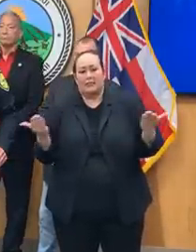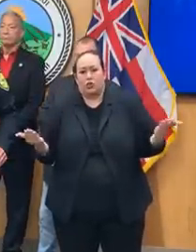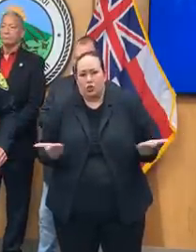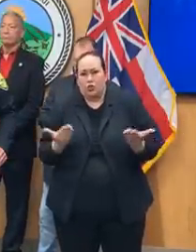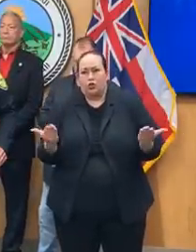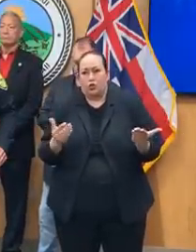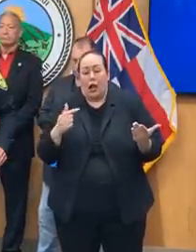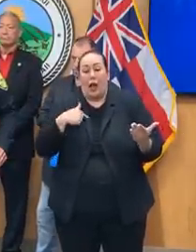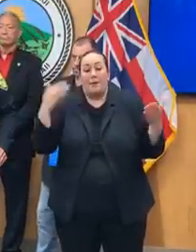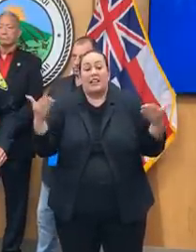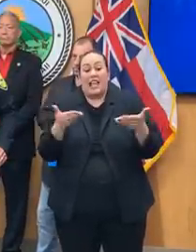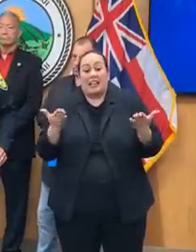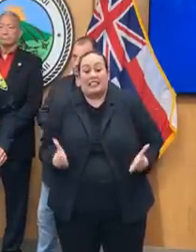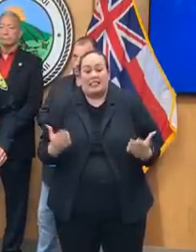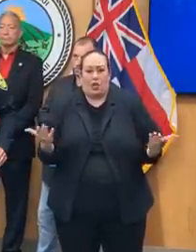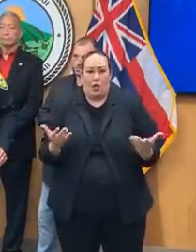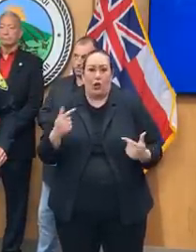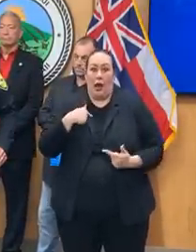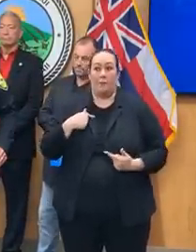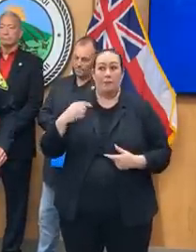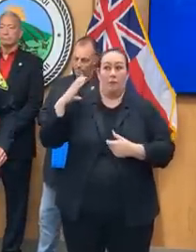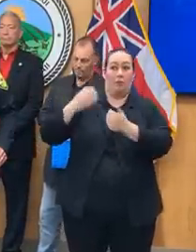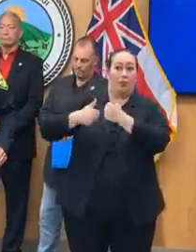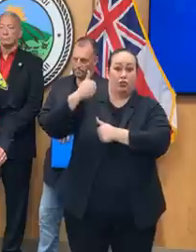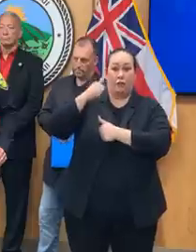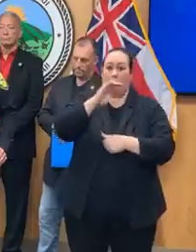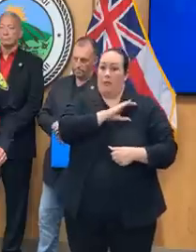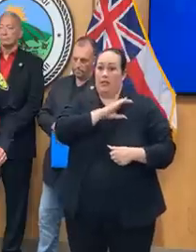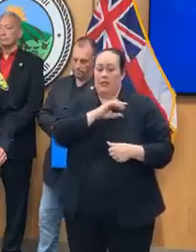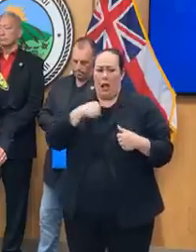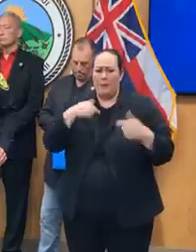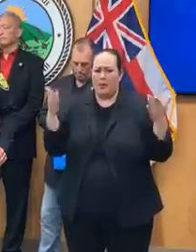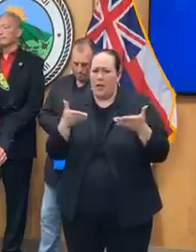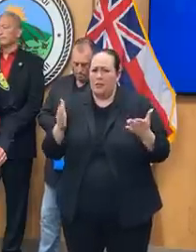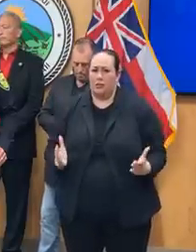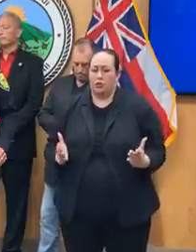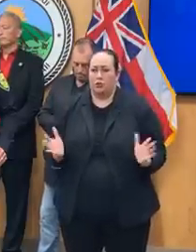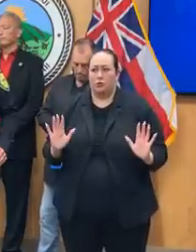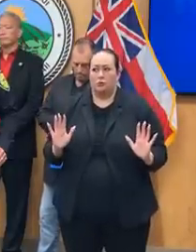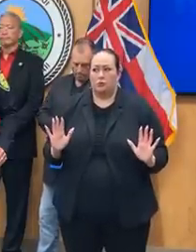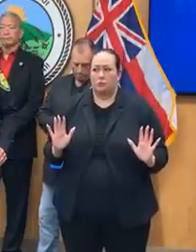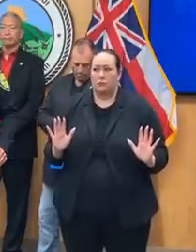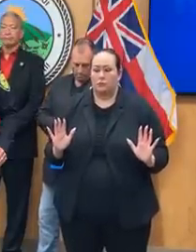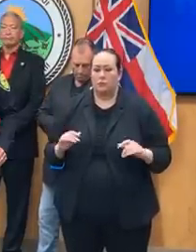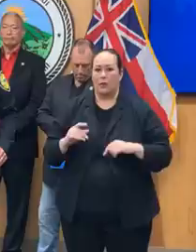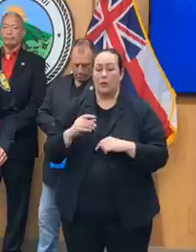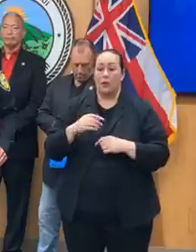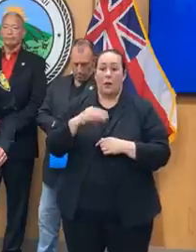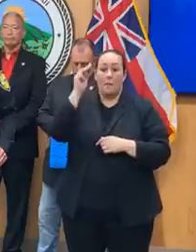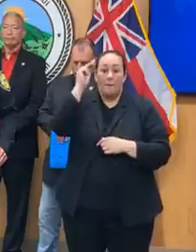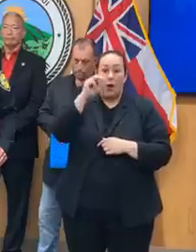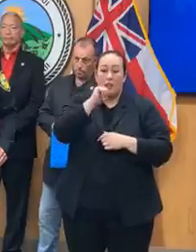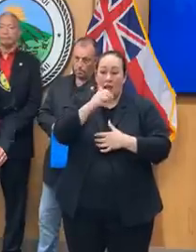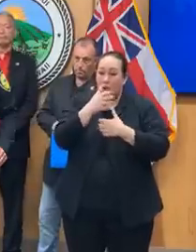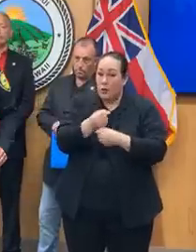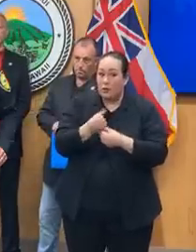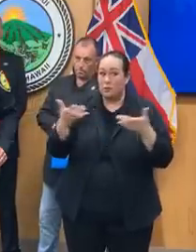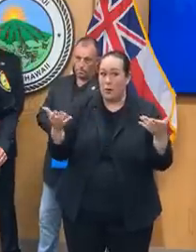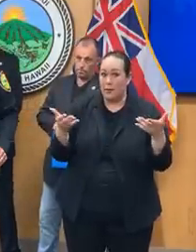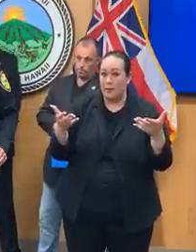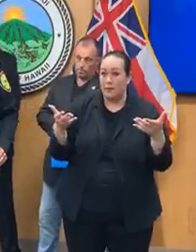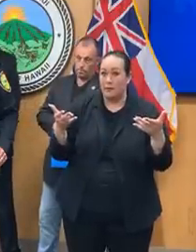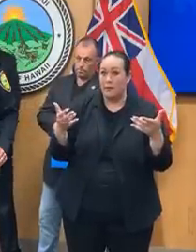serve. I'm a guest, and I'm the chief of police. What Maui doesn't trust are